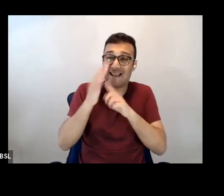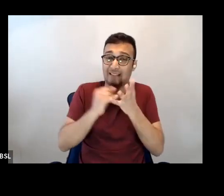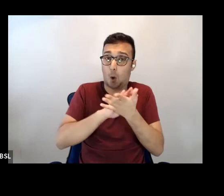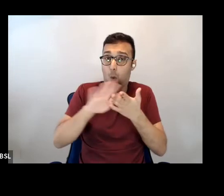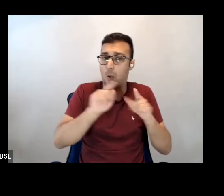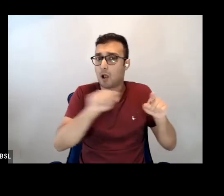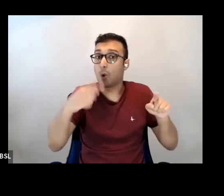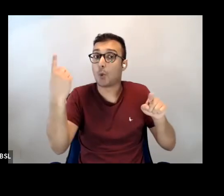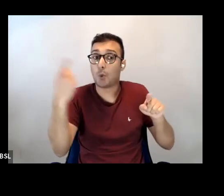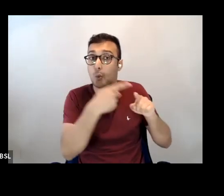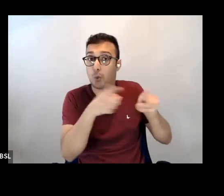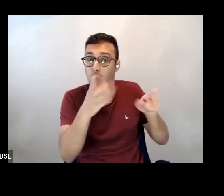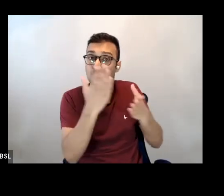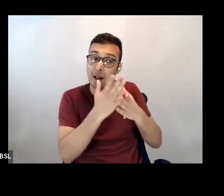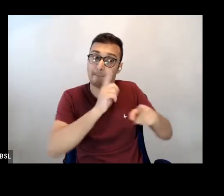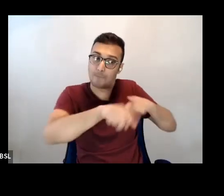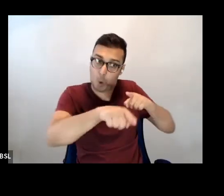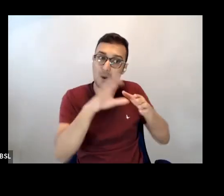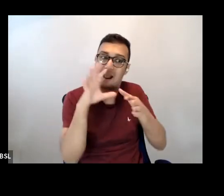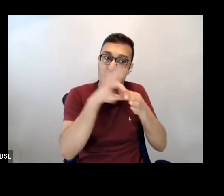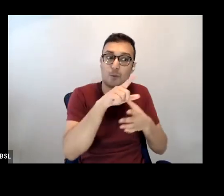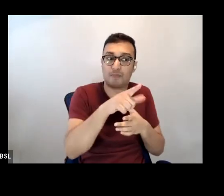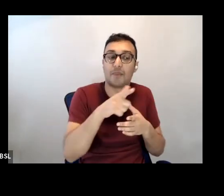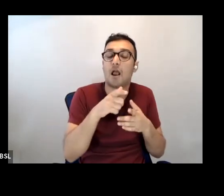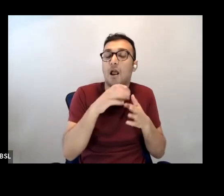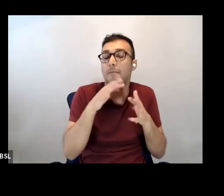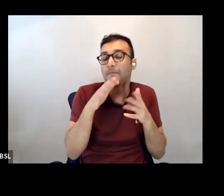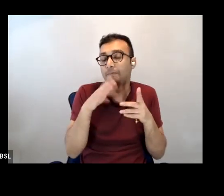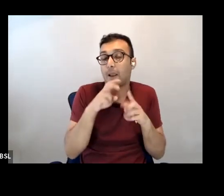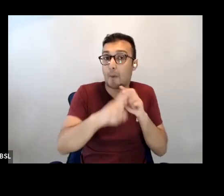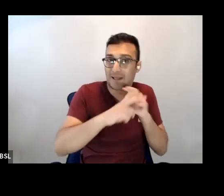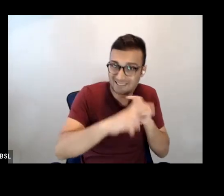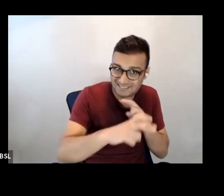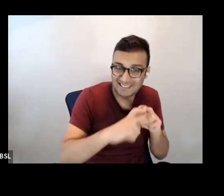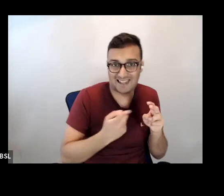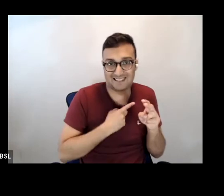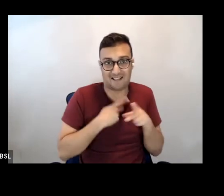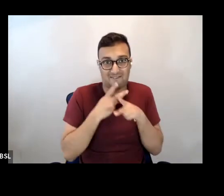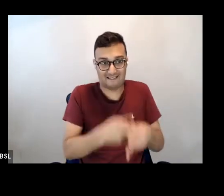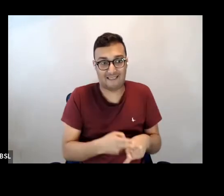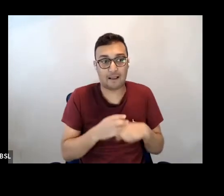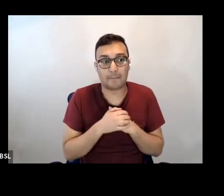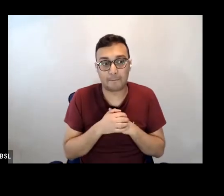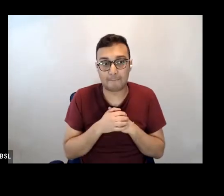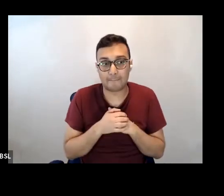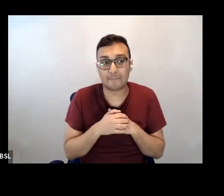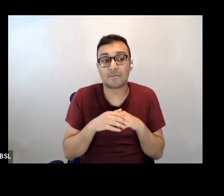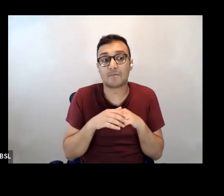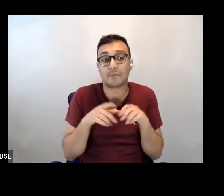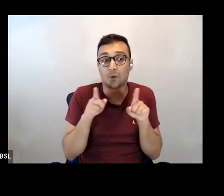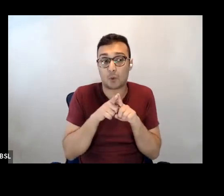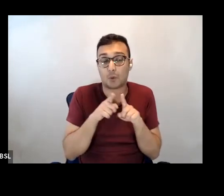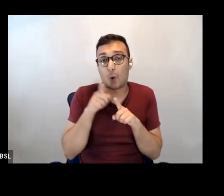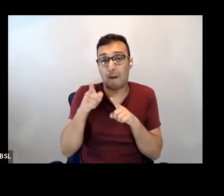to mobility and self-care assistive products, and from the programs related to the Ministry of Health, specifically to the